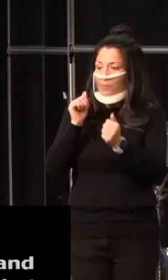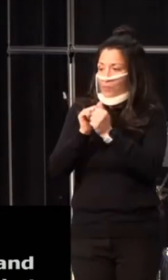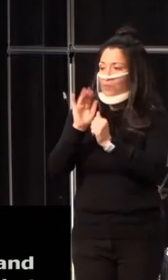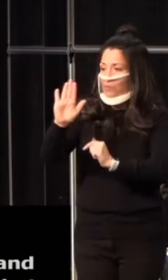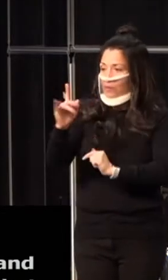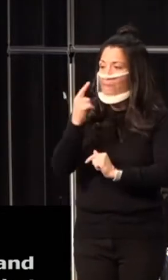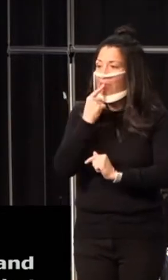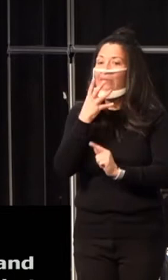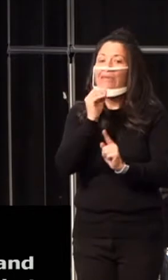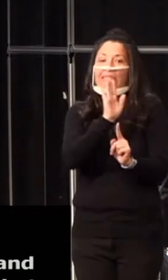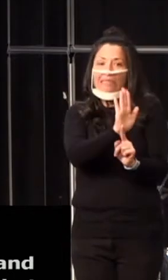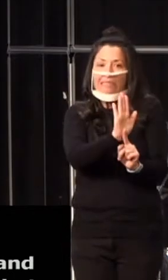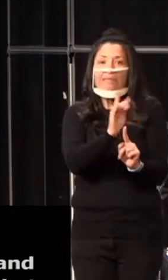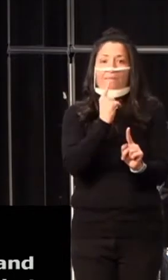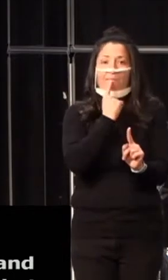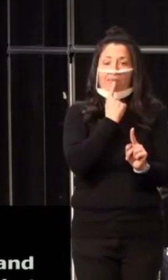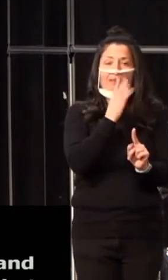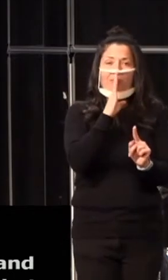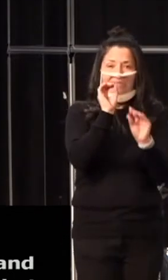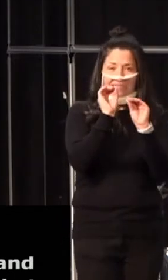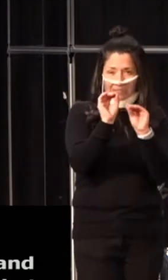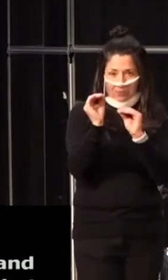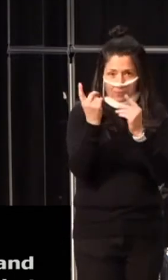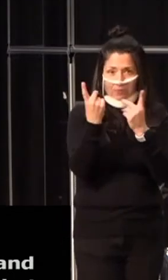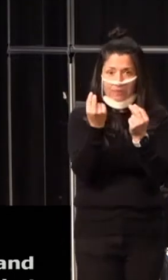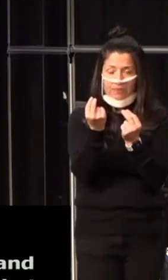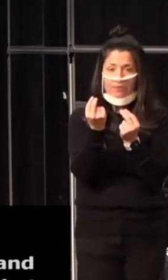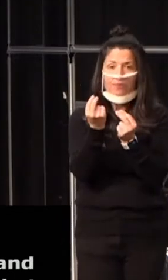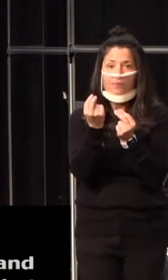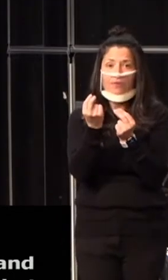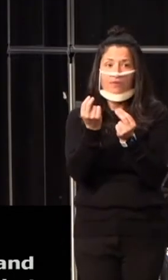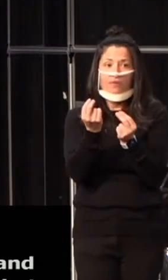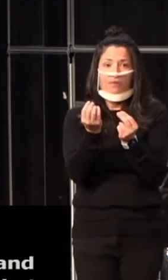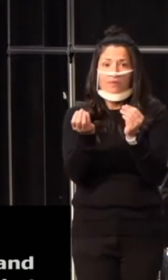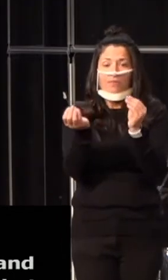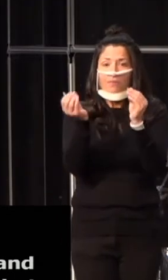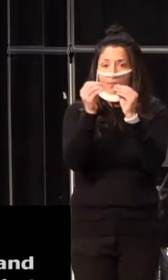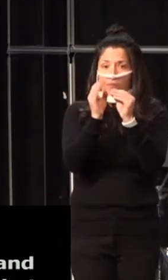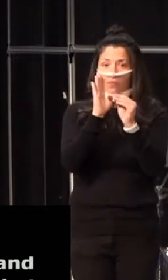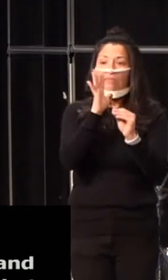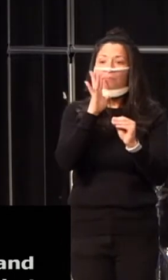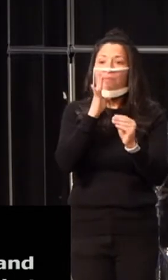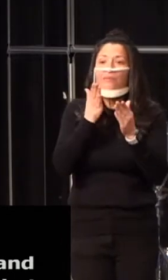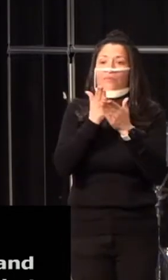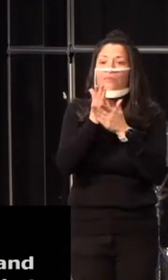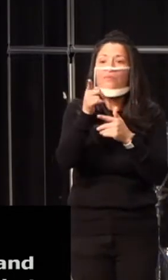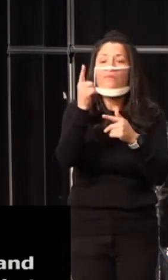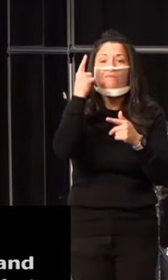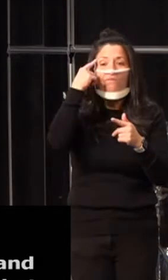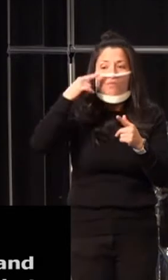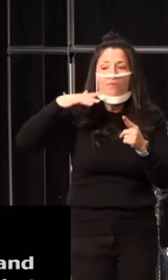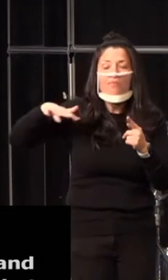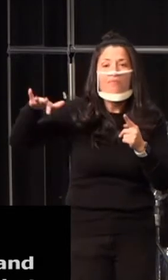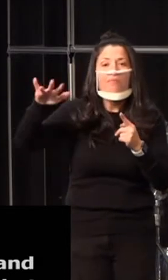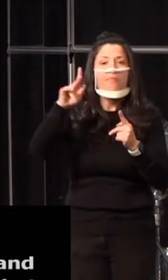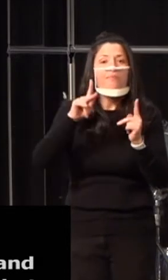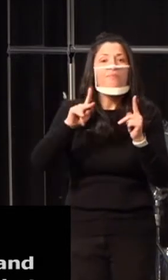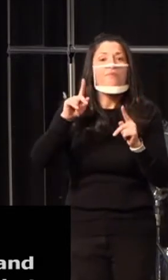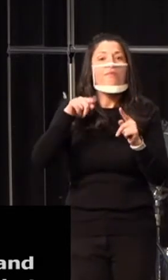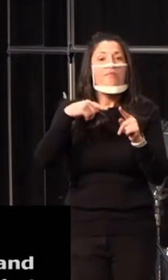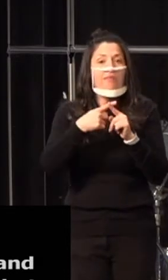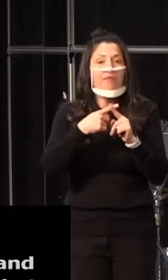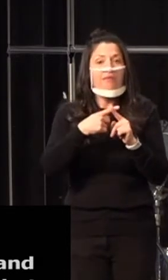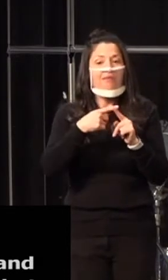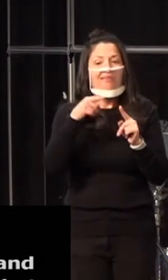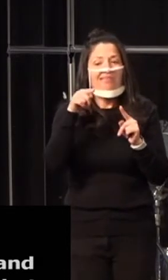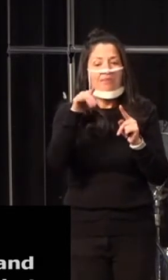mouth. And I will teach you what you are to do. Moreover, he shall speak for you to the people. And it shall come about that he shall be as a mouth